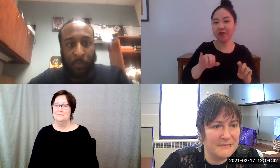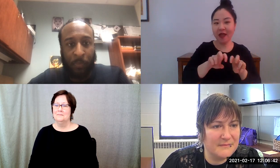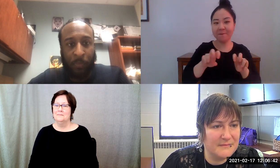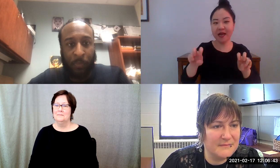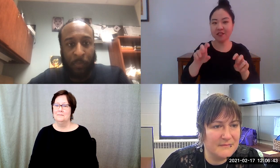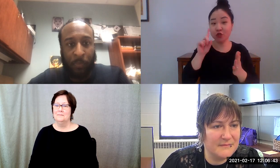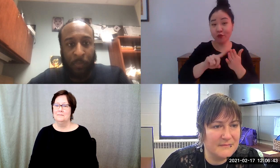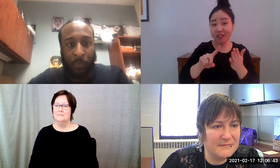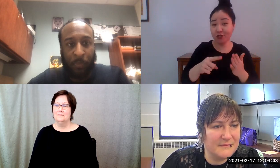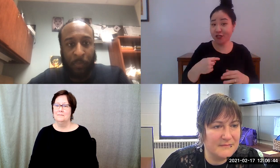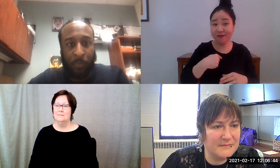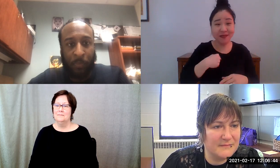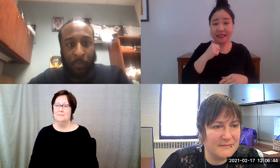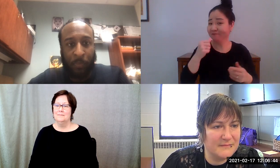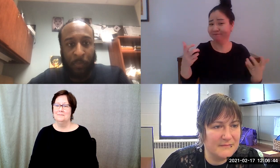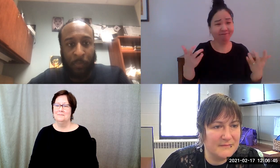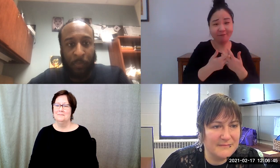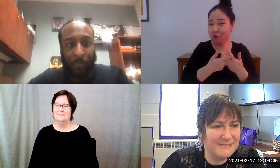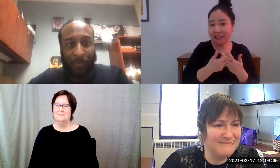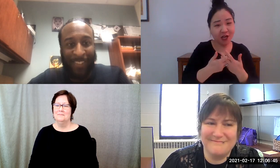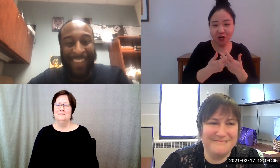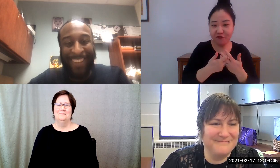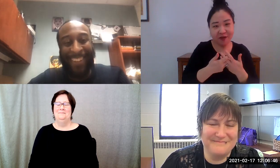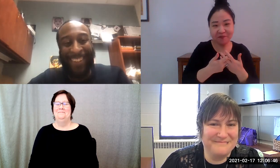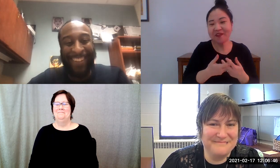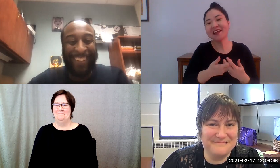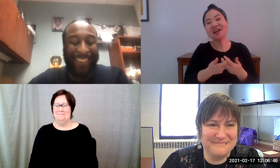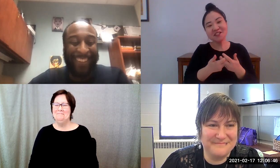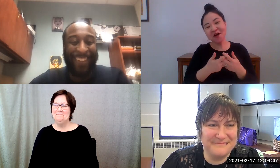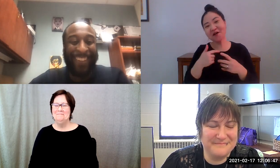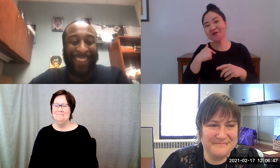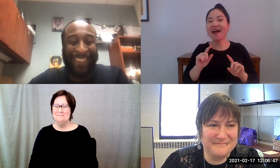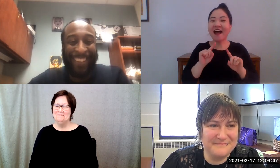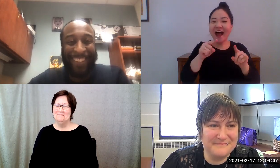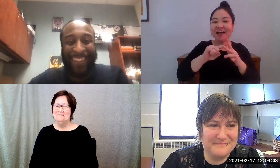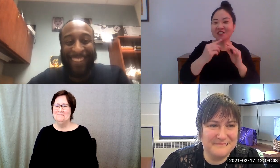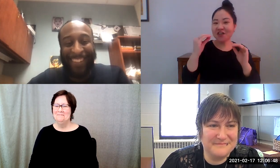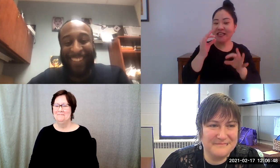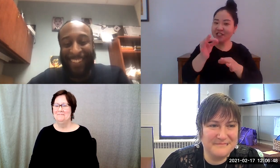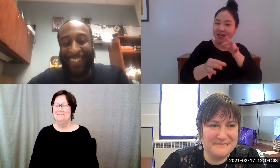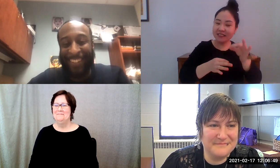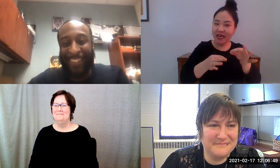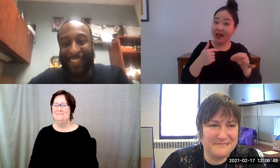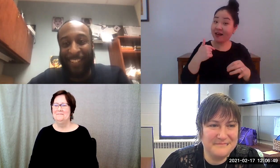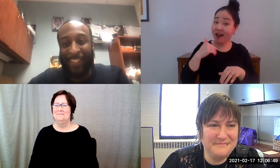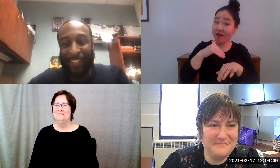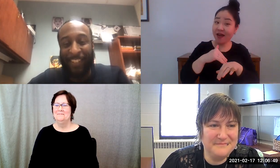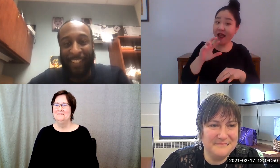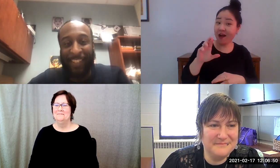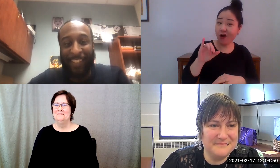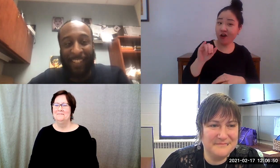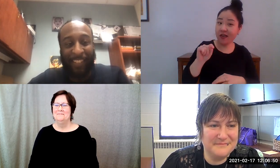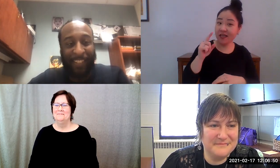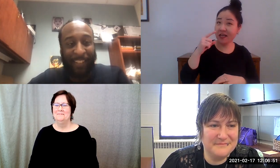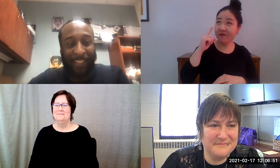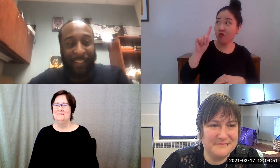I found that bench research in me was not a good fit. So I started teaching instead, and I've been